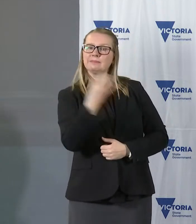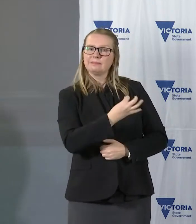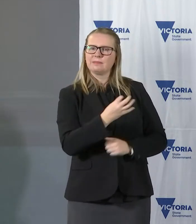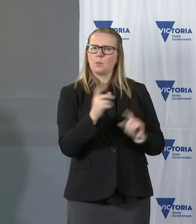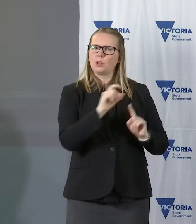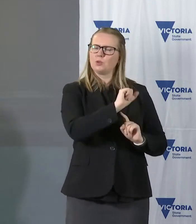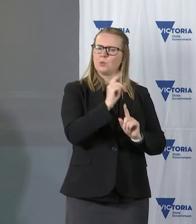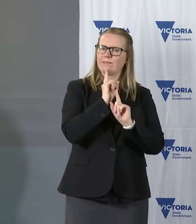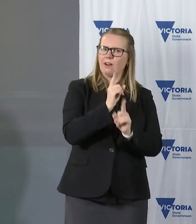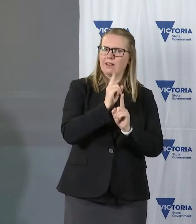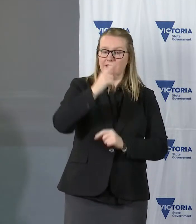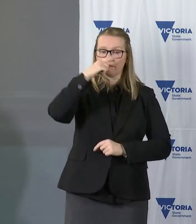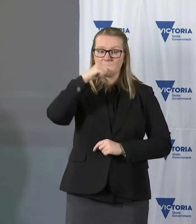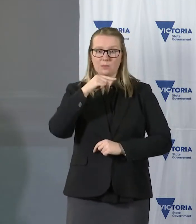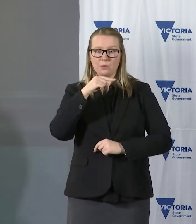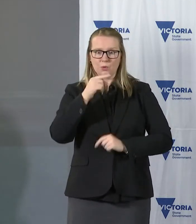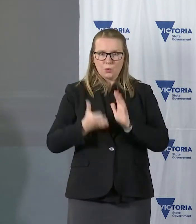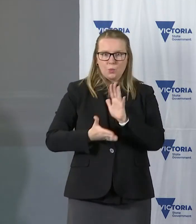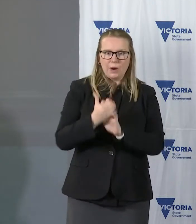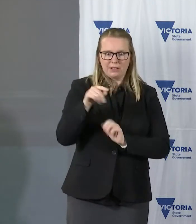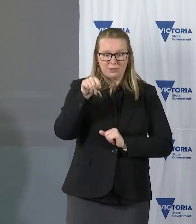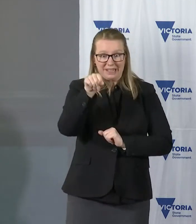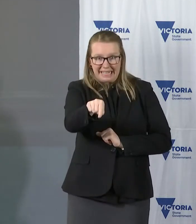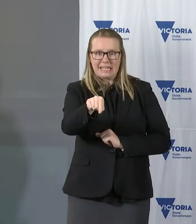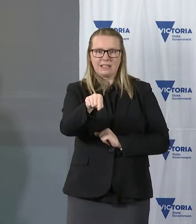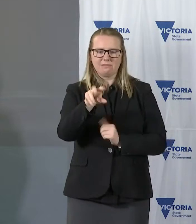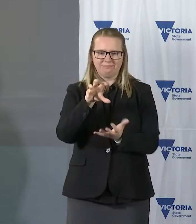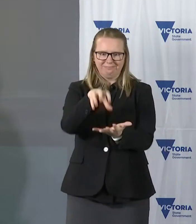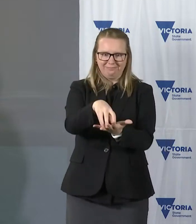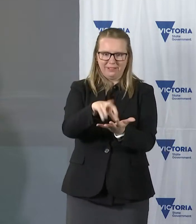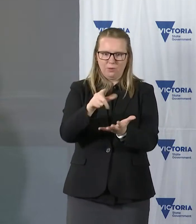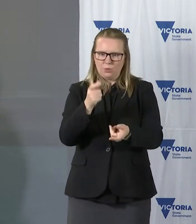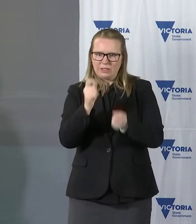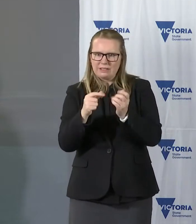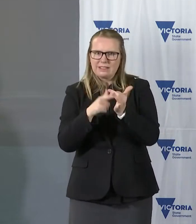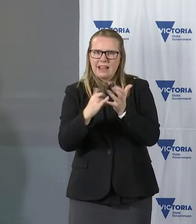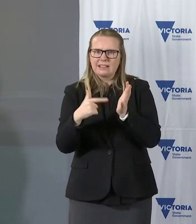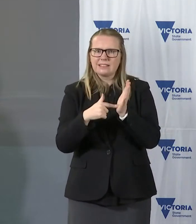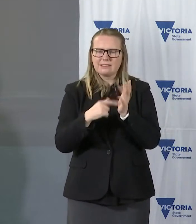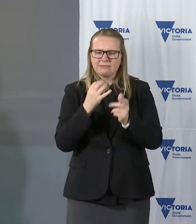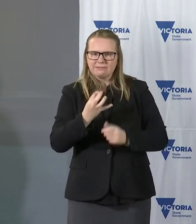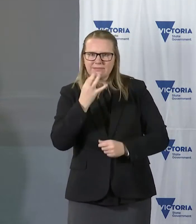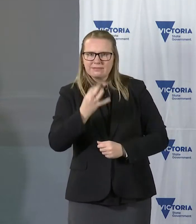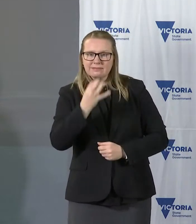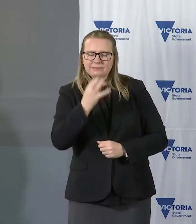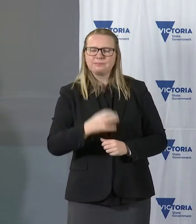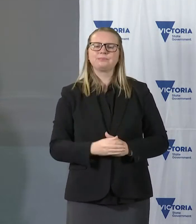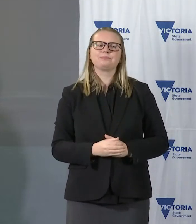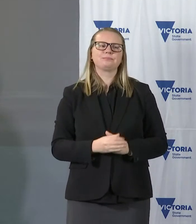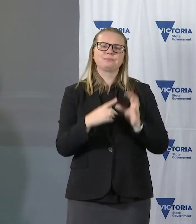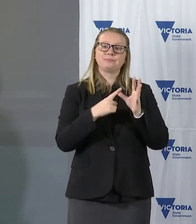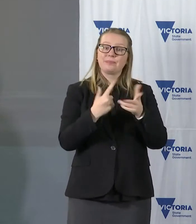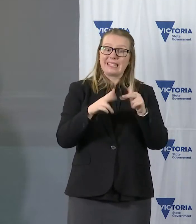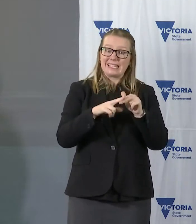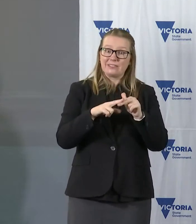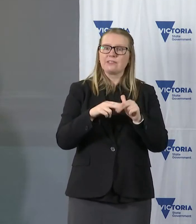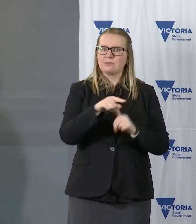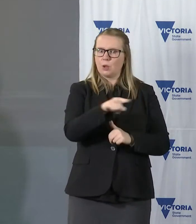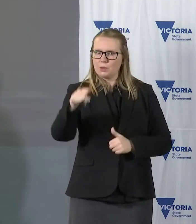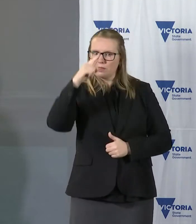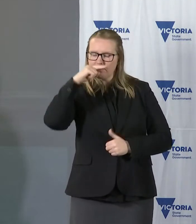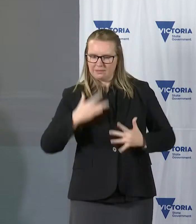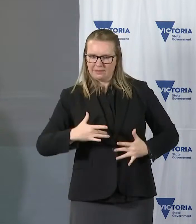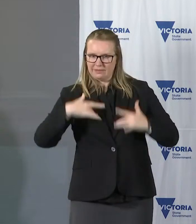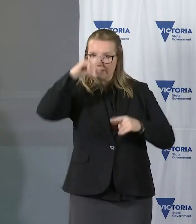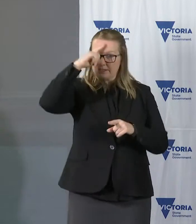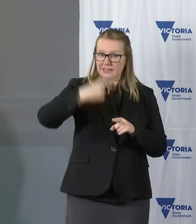went and got tested at that site for those 2 days? Well, obviously, as we would say for every Victorian, if you're symptomatic, please go and get